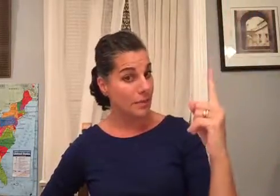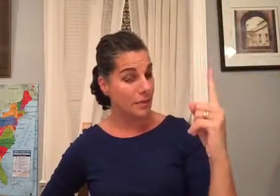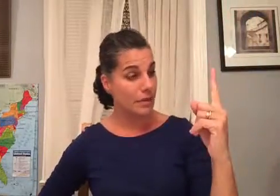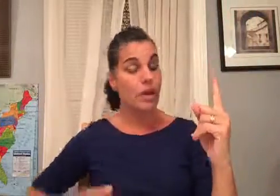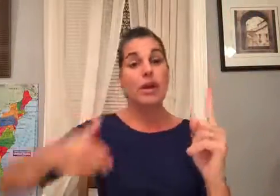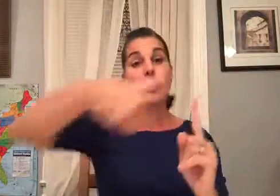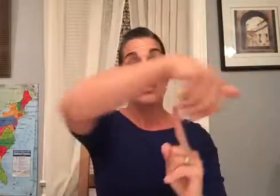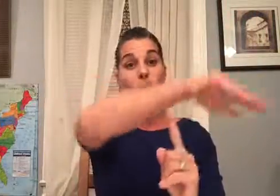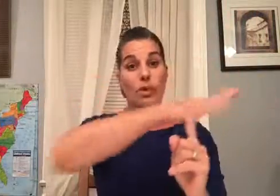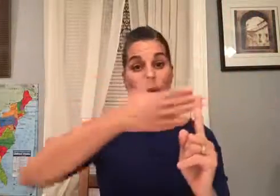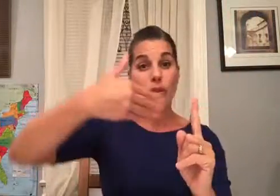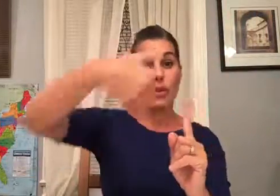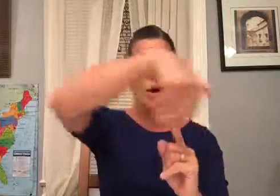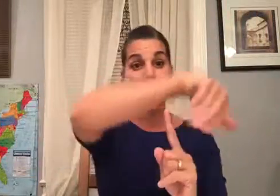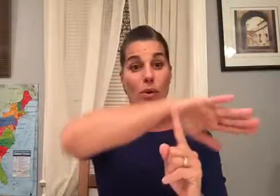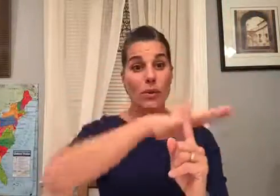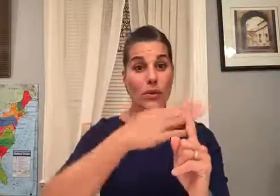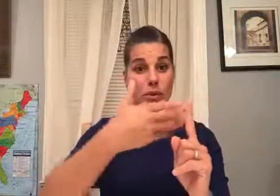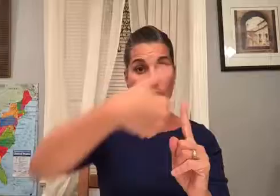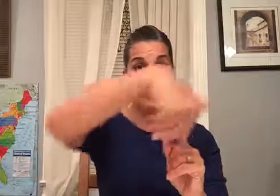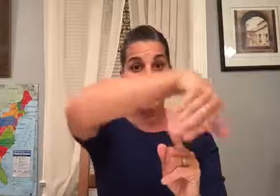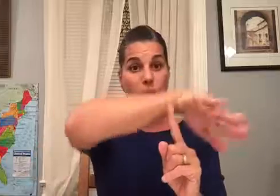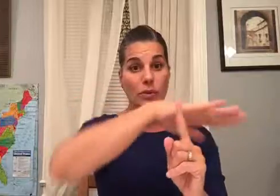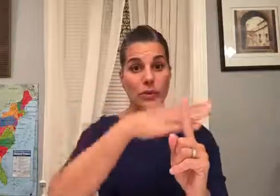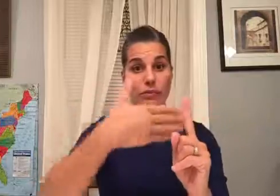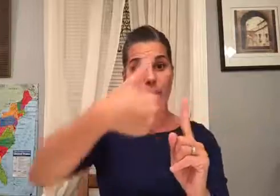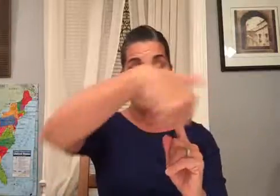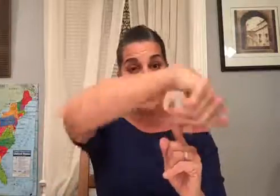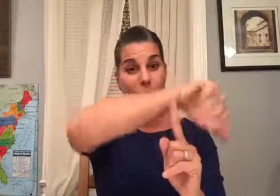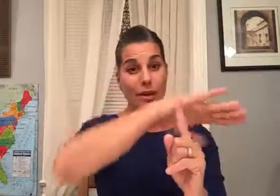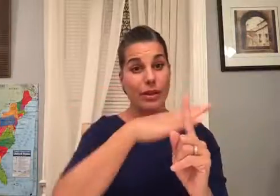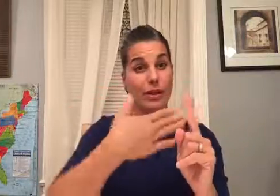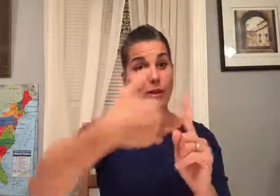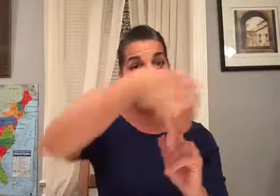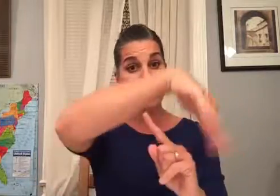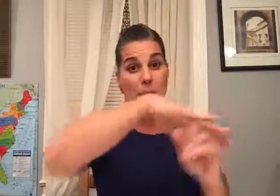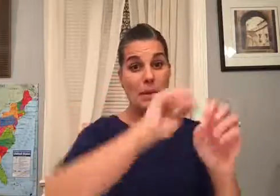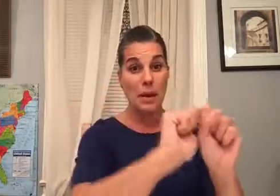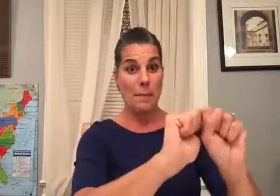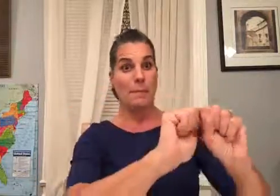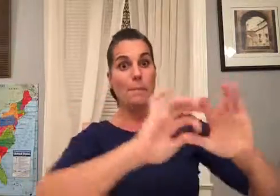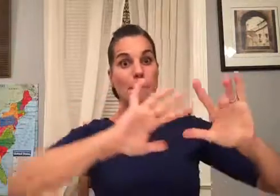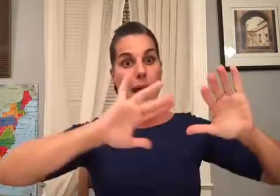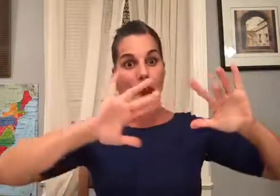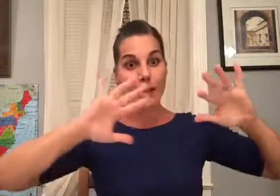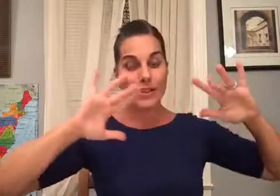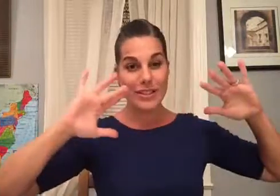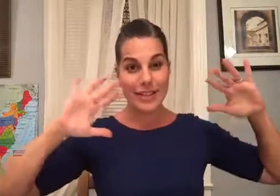comes. Clothed, or just wrapping it, clothed in